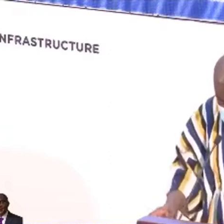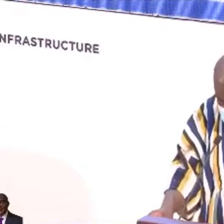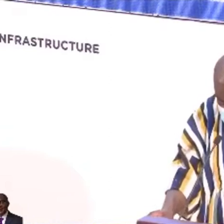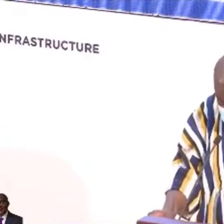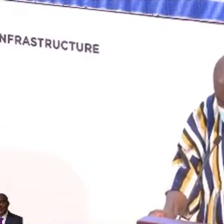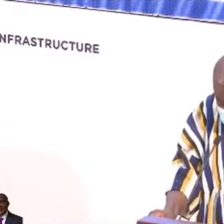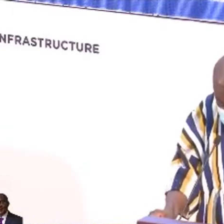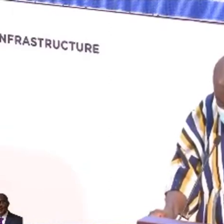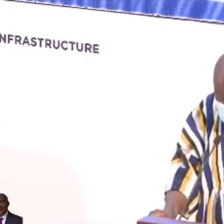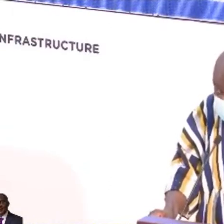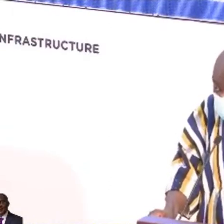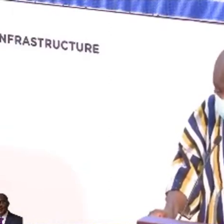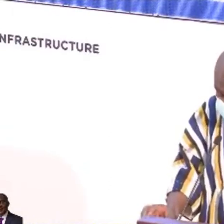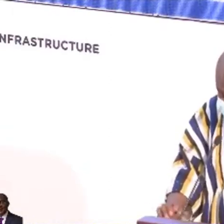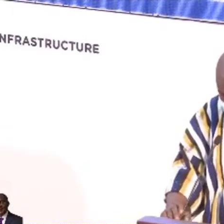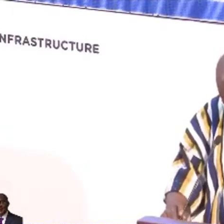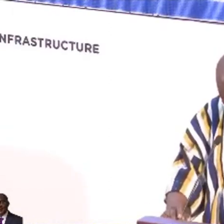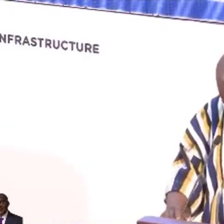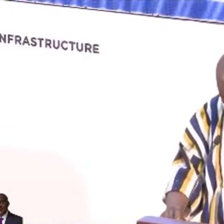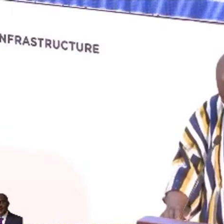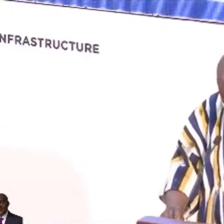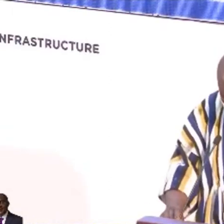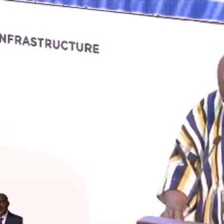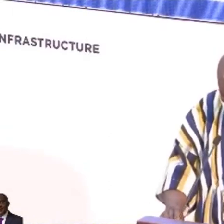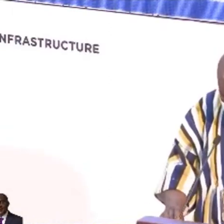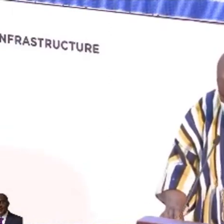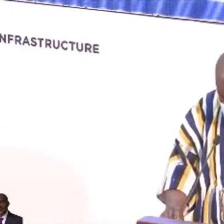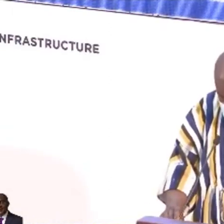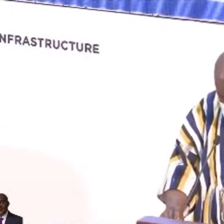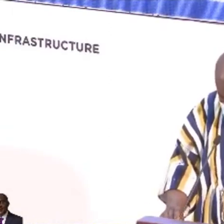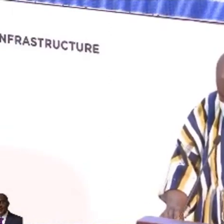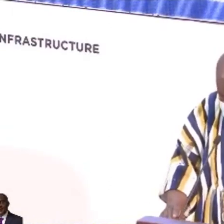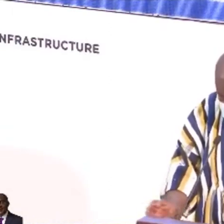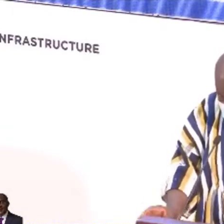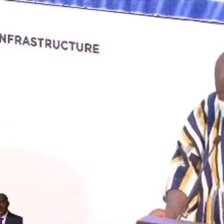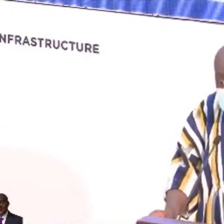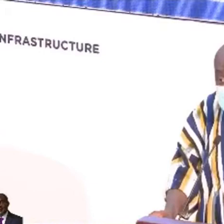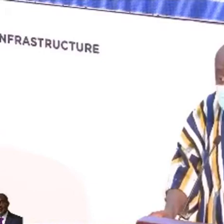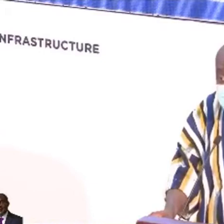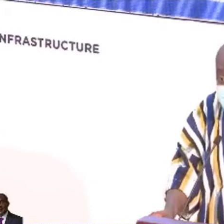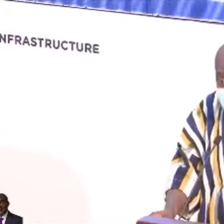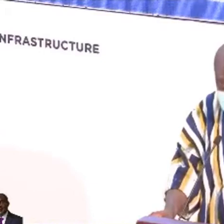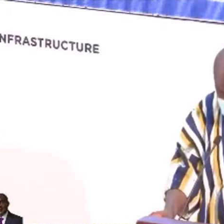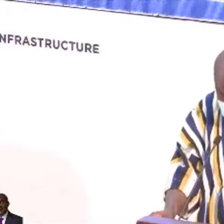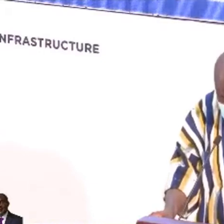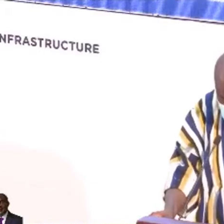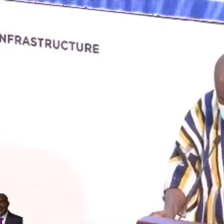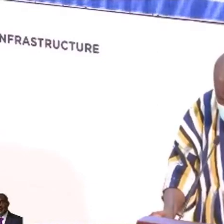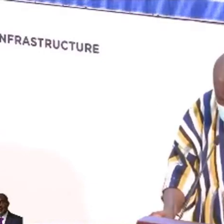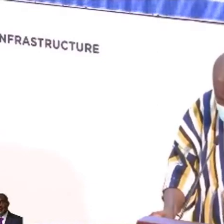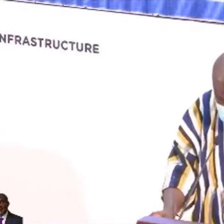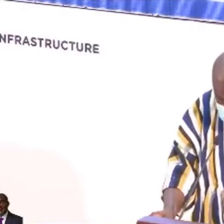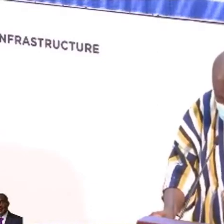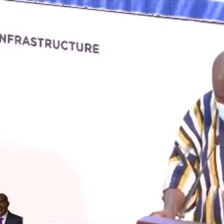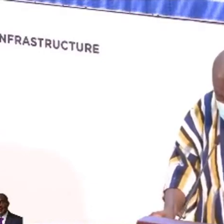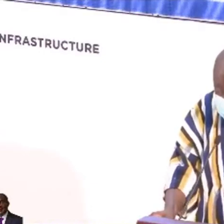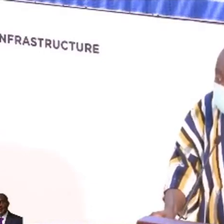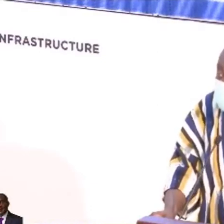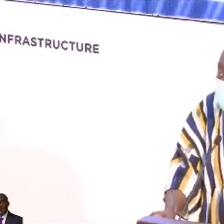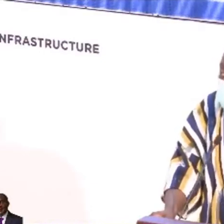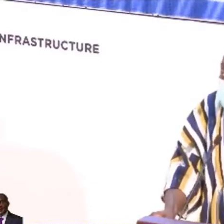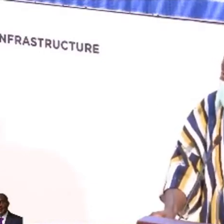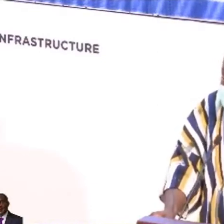distinguished guests, ladies and gentlemen, good evening. I wish to first acknowledge all who are here present in this